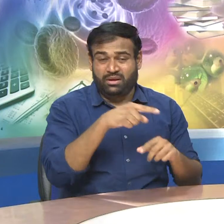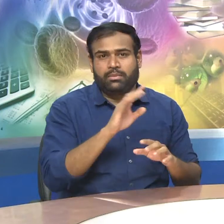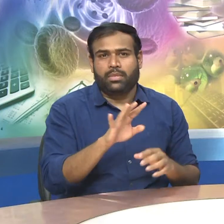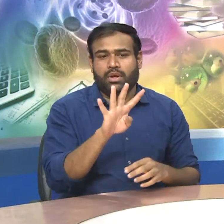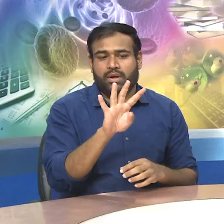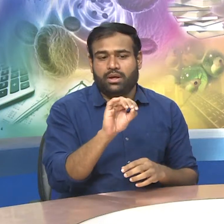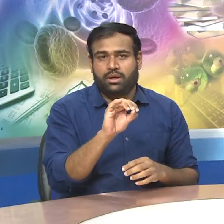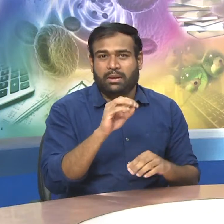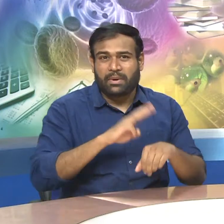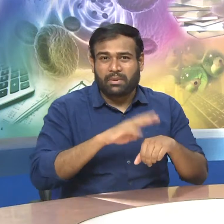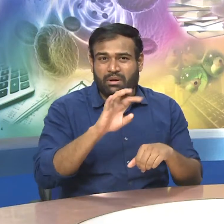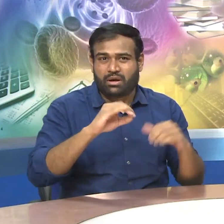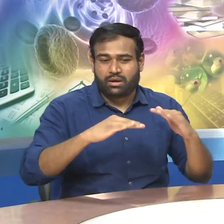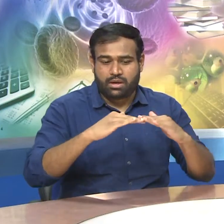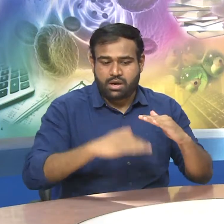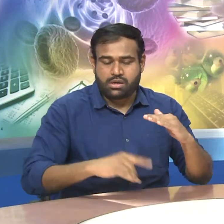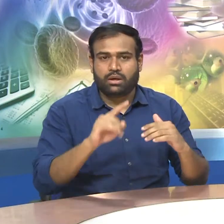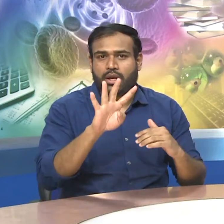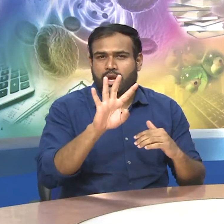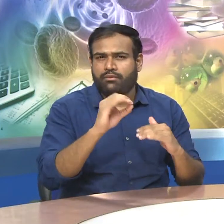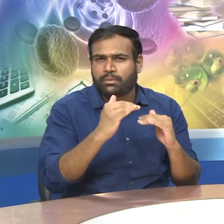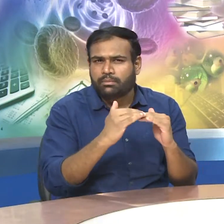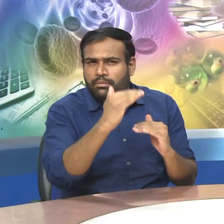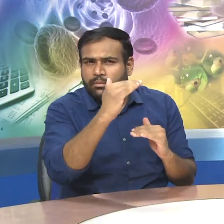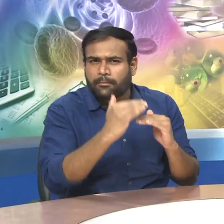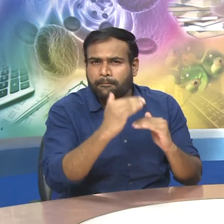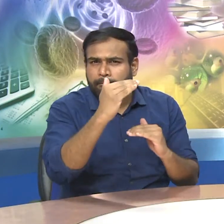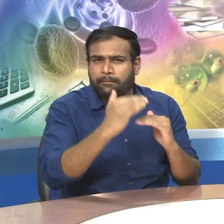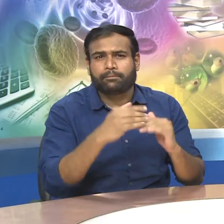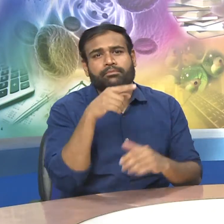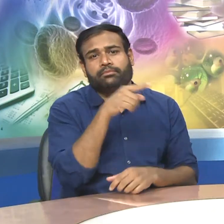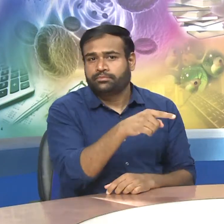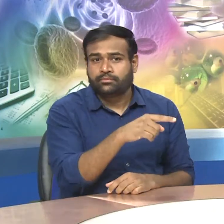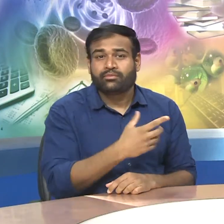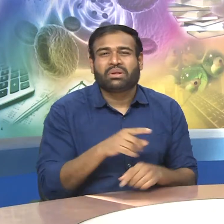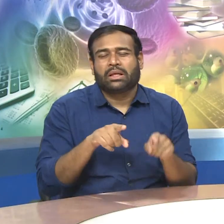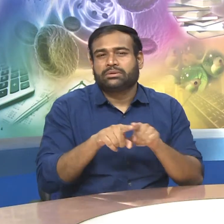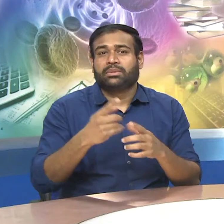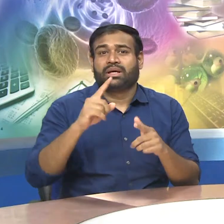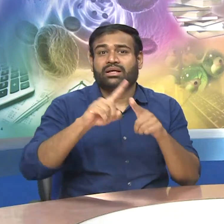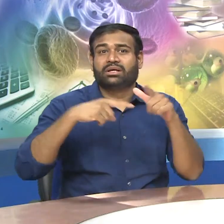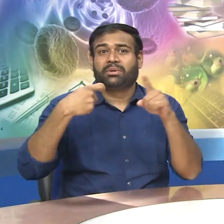be less than 40. The Jammu and Kashmir was